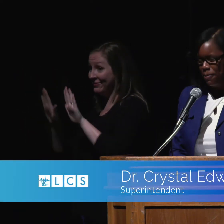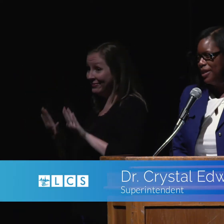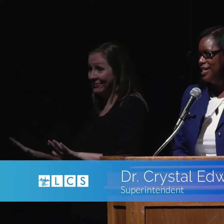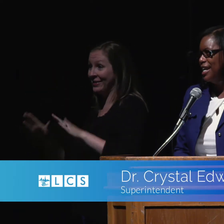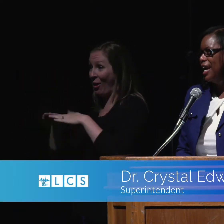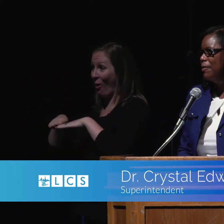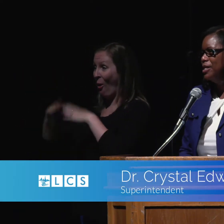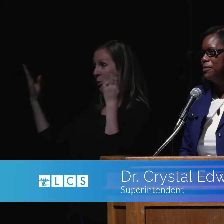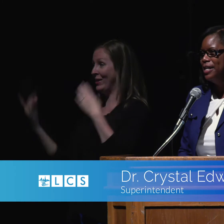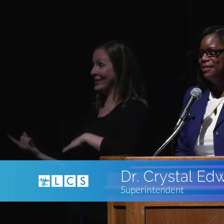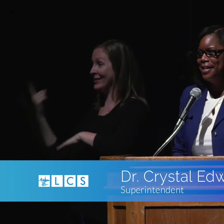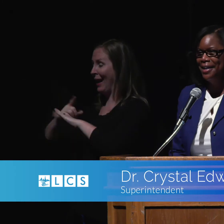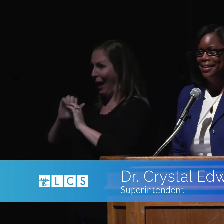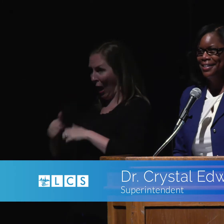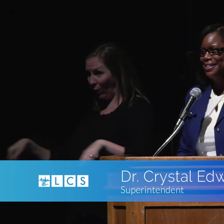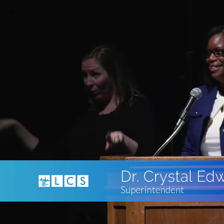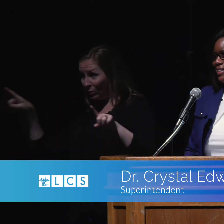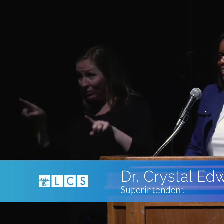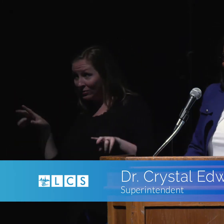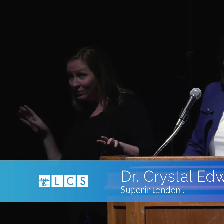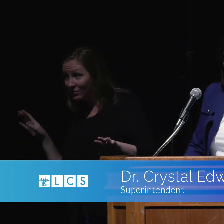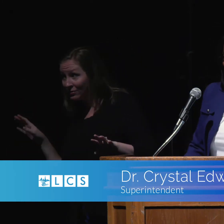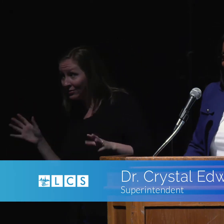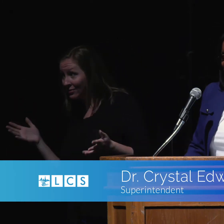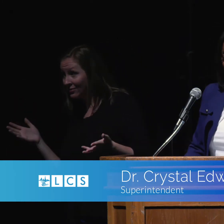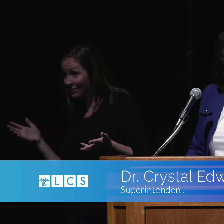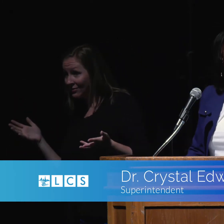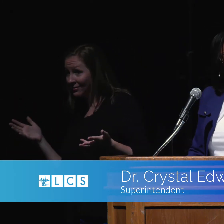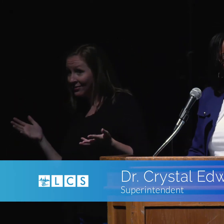fantastic opening day. How we doing out there?